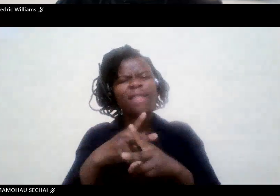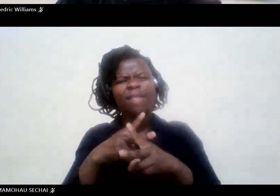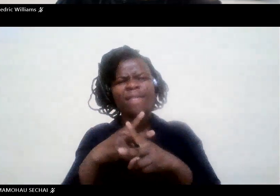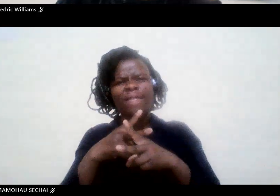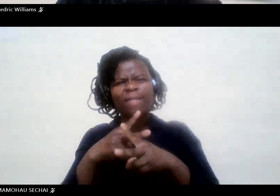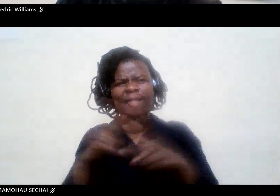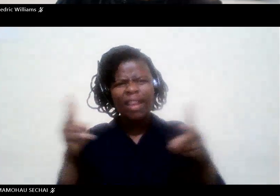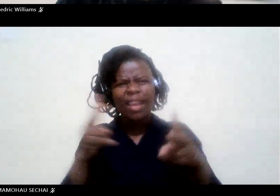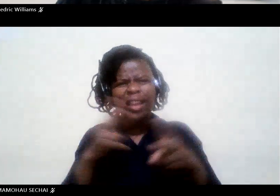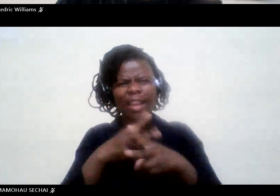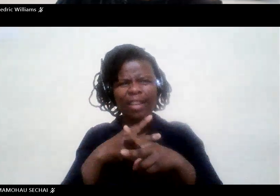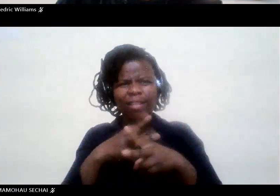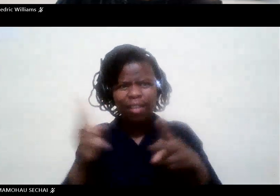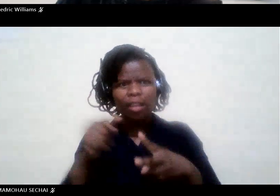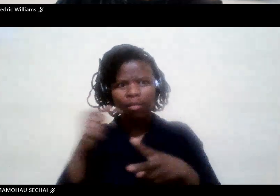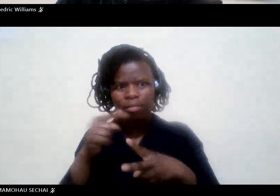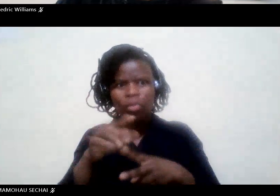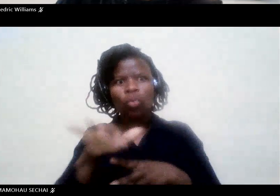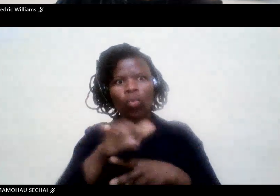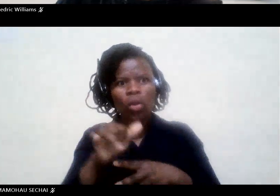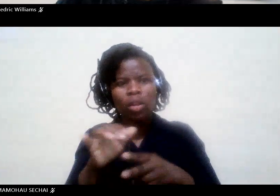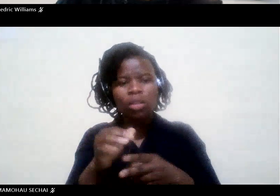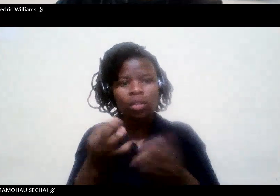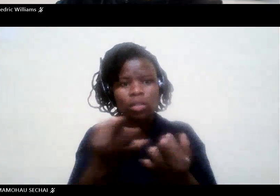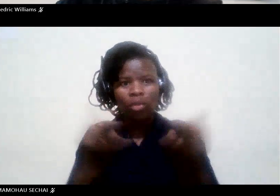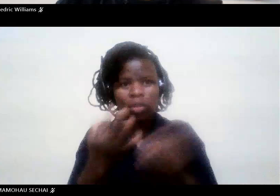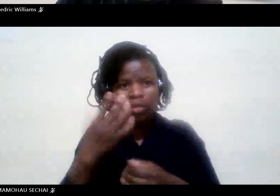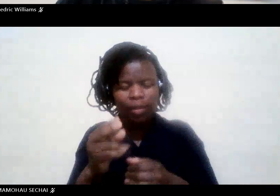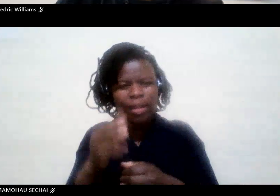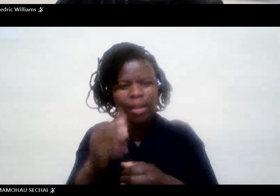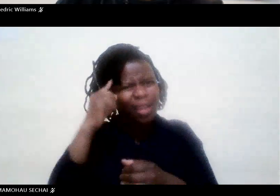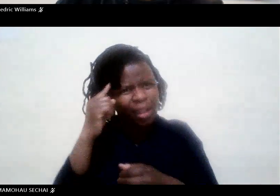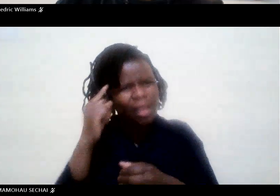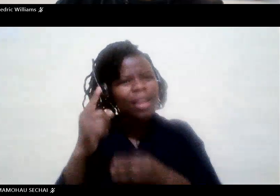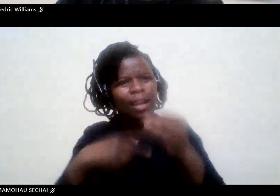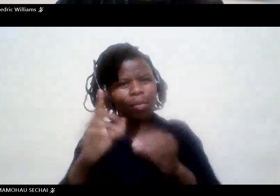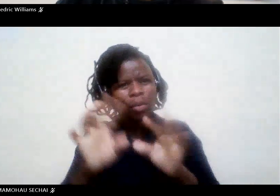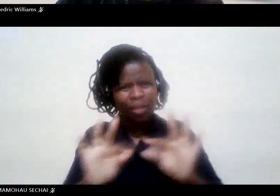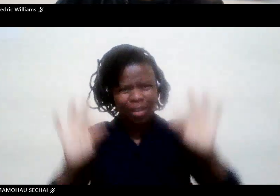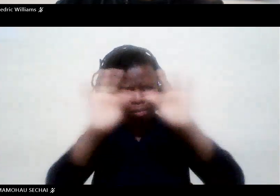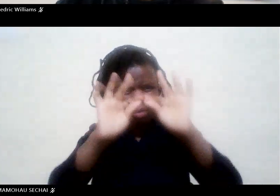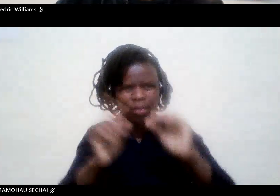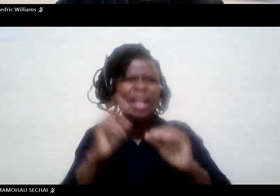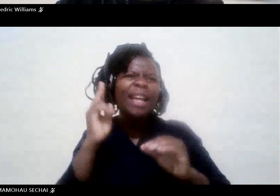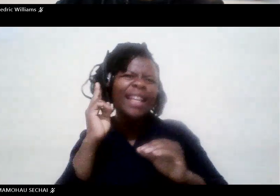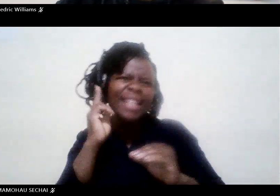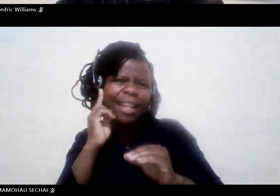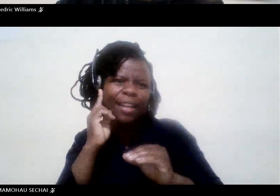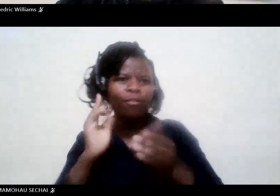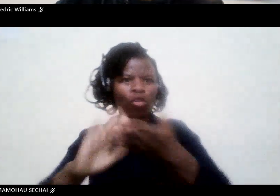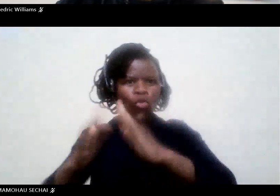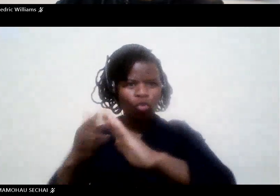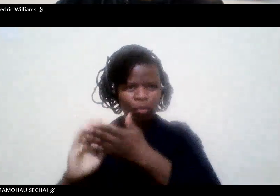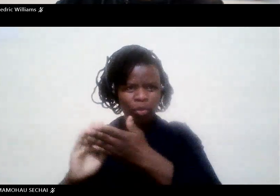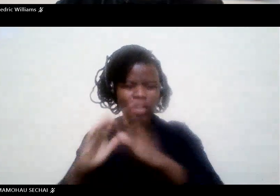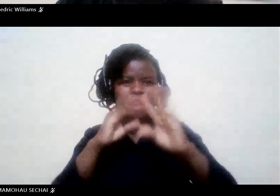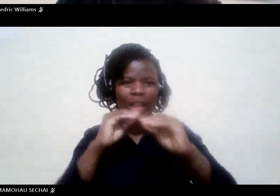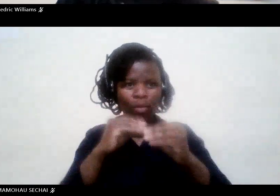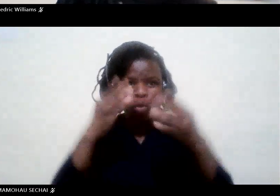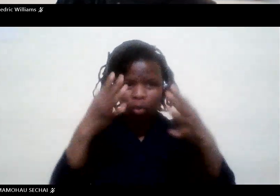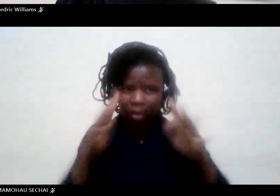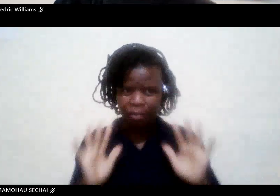especially in that particular case that you mentioned, think about the importance of the deaf community. Jabbar kept talking about it, and we